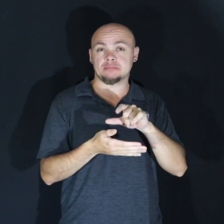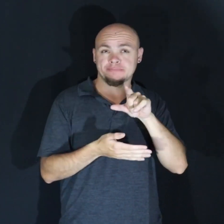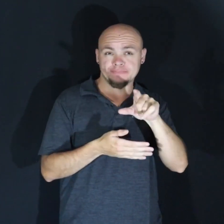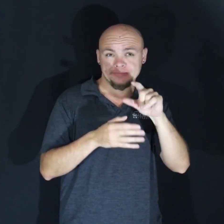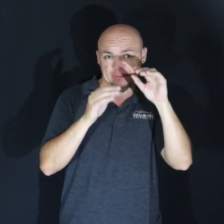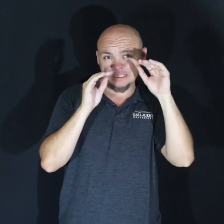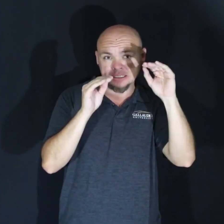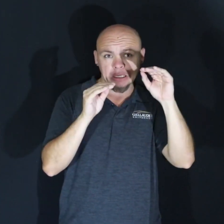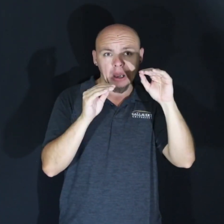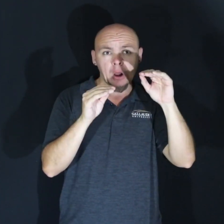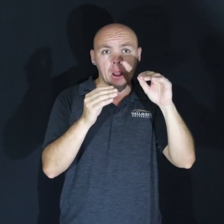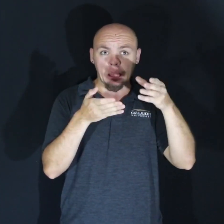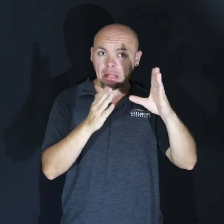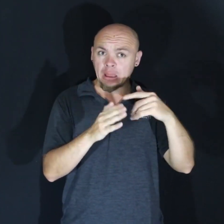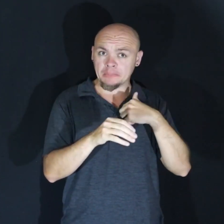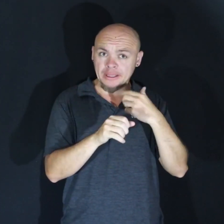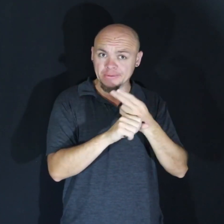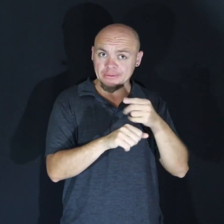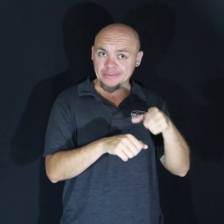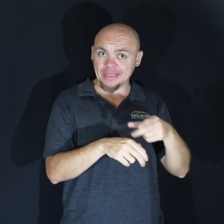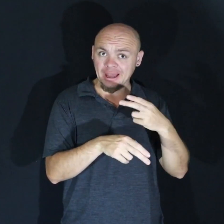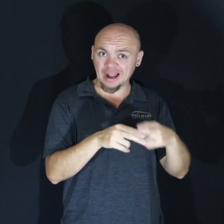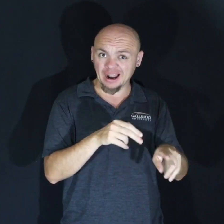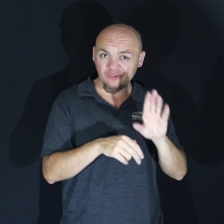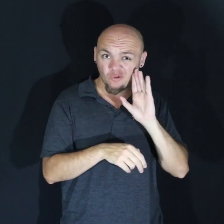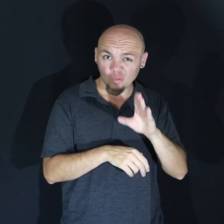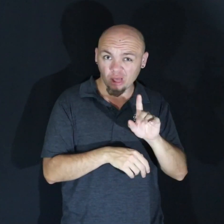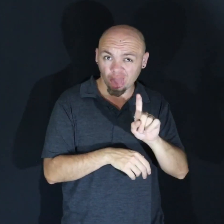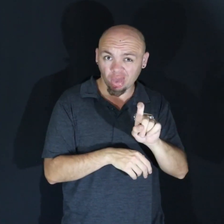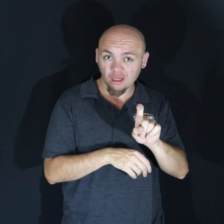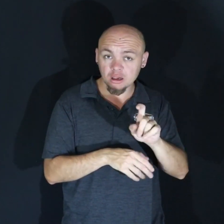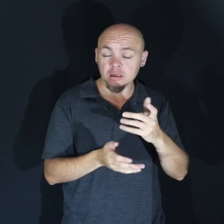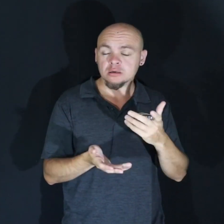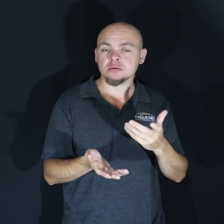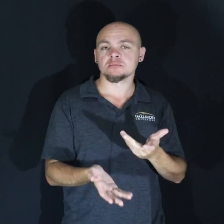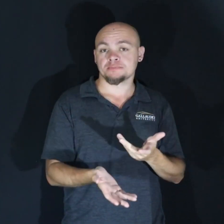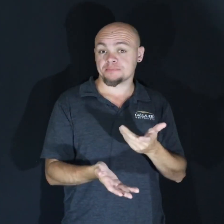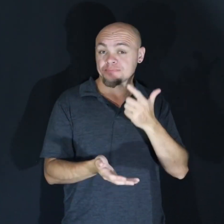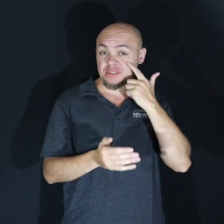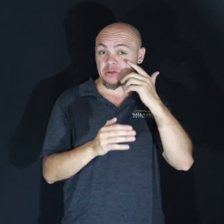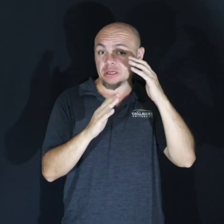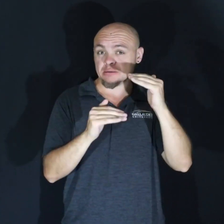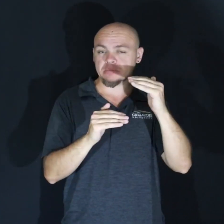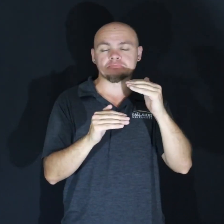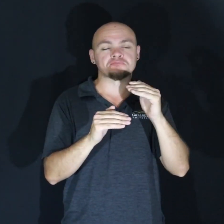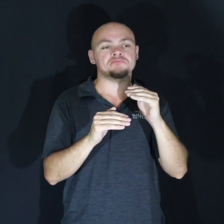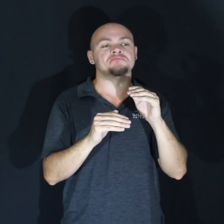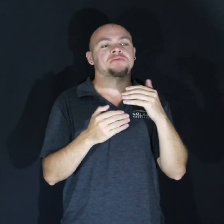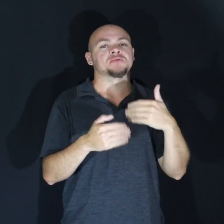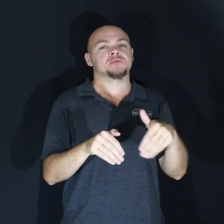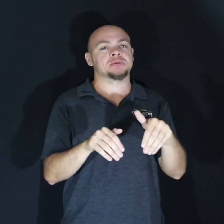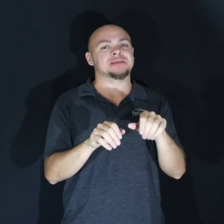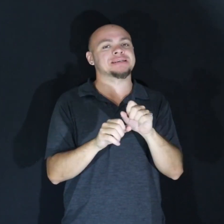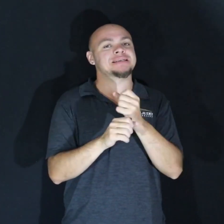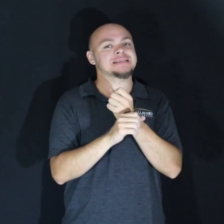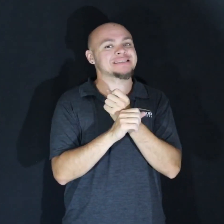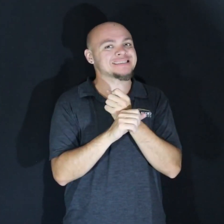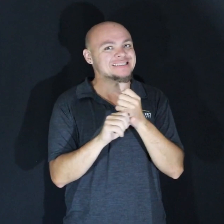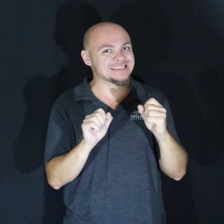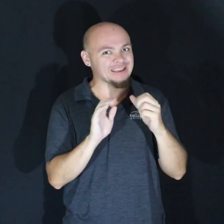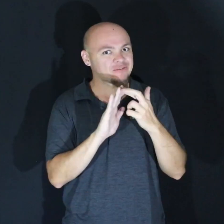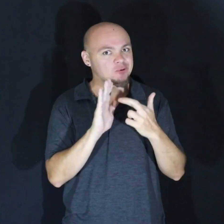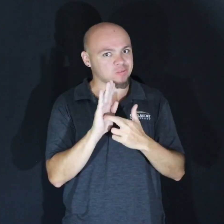going to let me use these knives? As you'd expect, there's an amount of talk about the safety rules that we have,